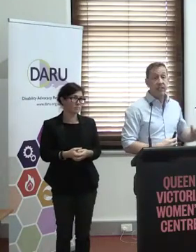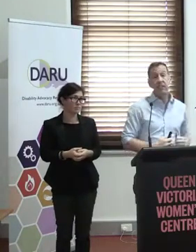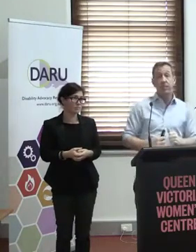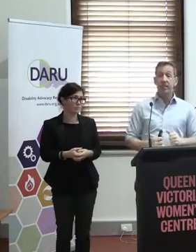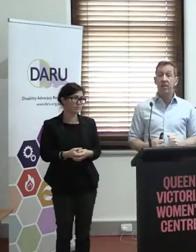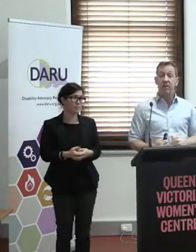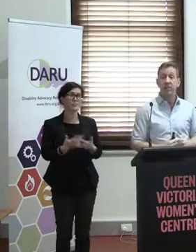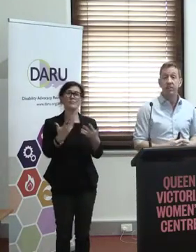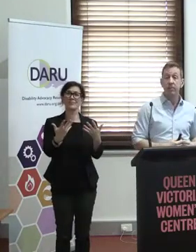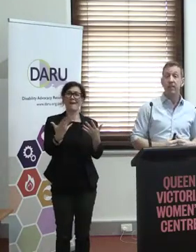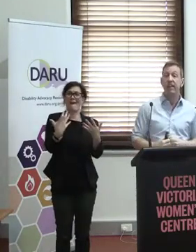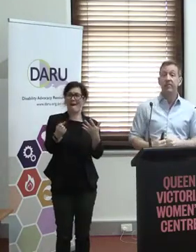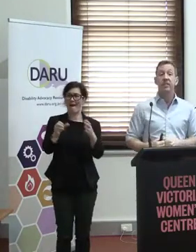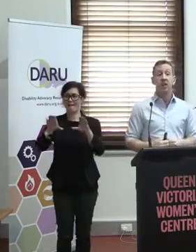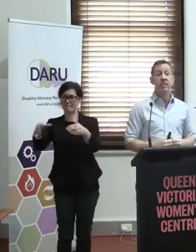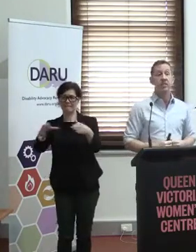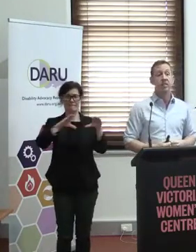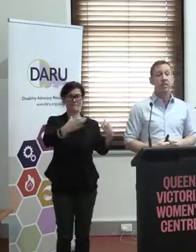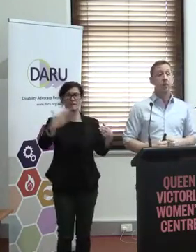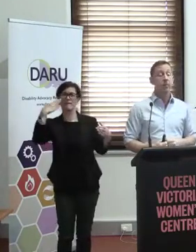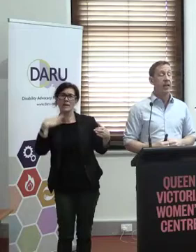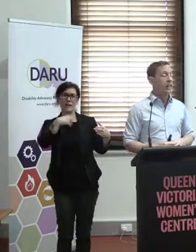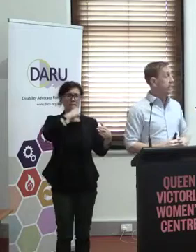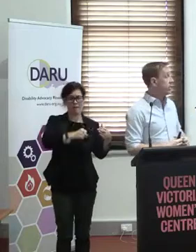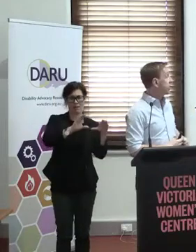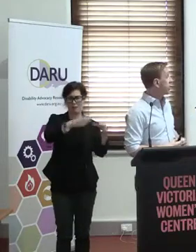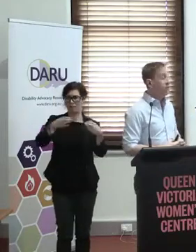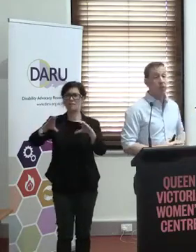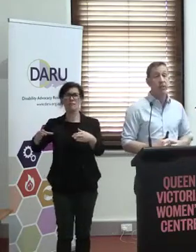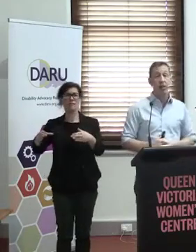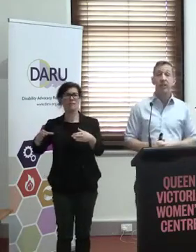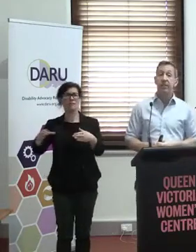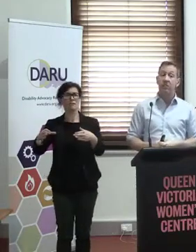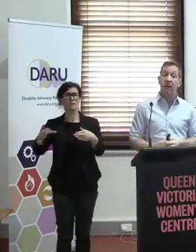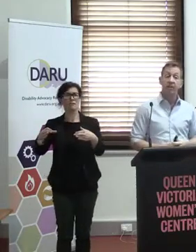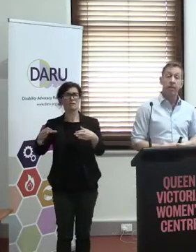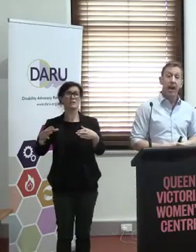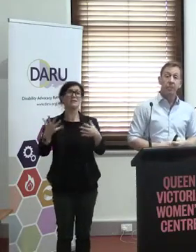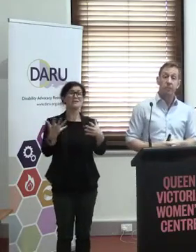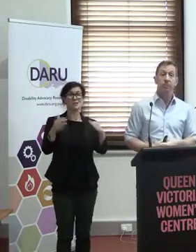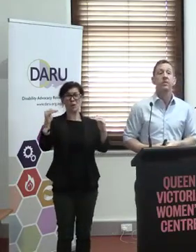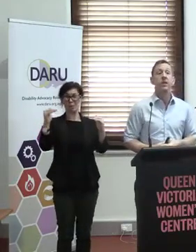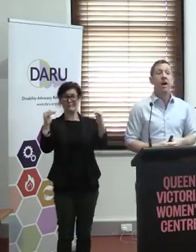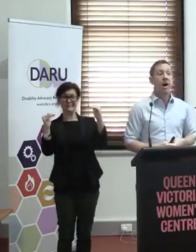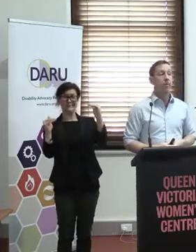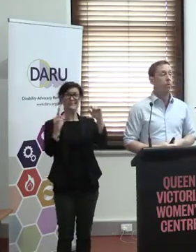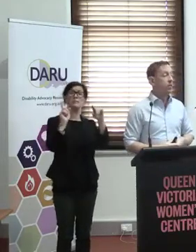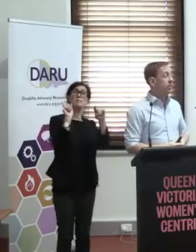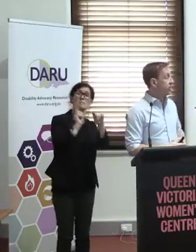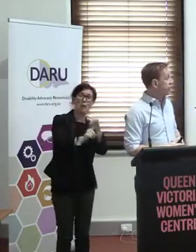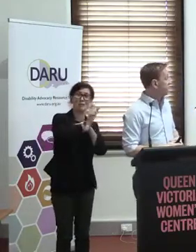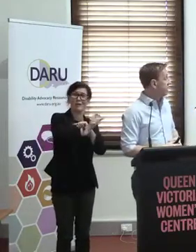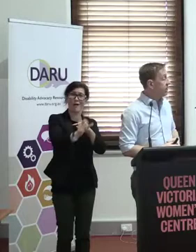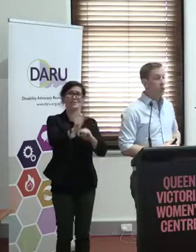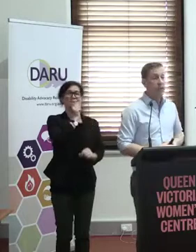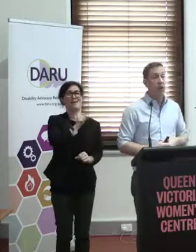the gender split of disability advocacy clients. So what we see is just over a majority of clients are male, which